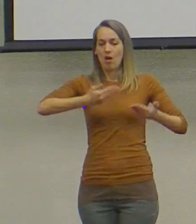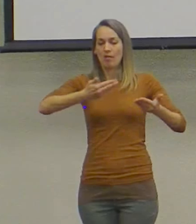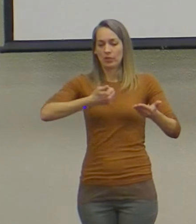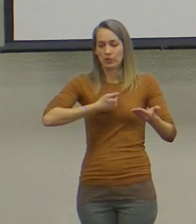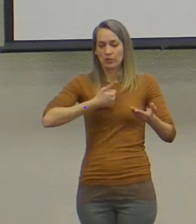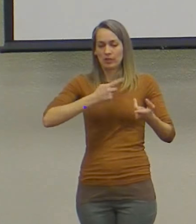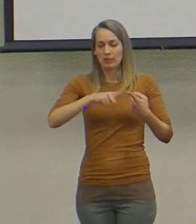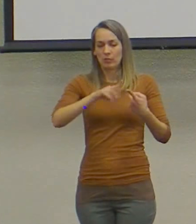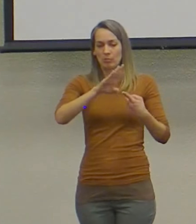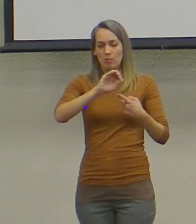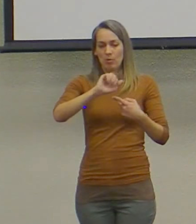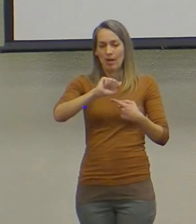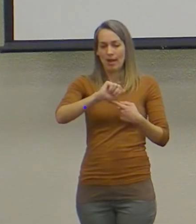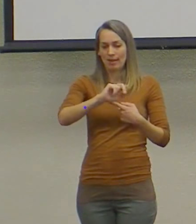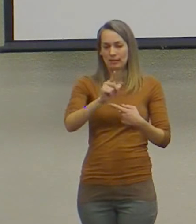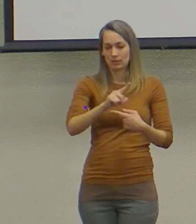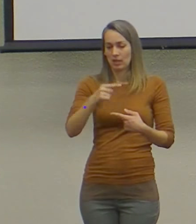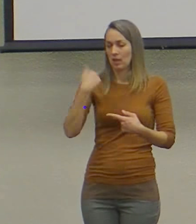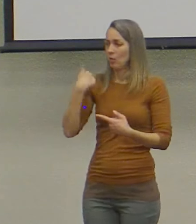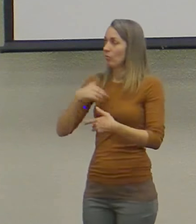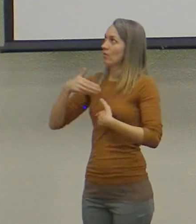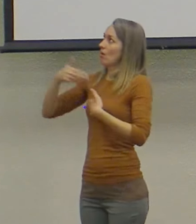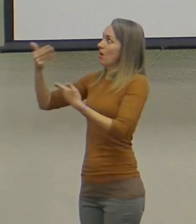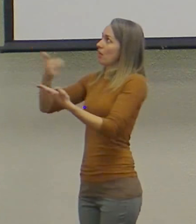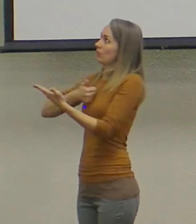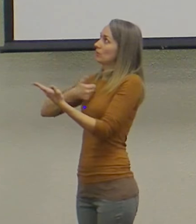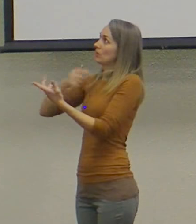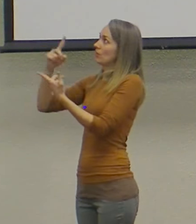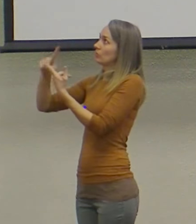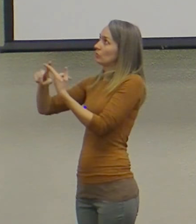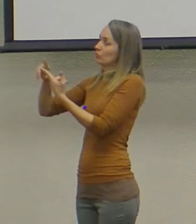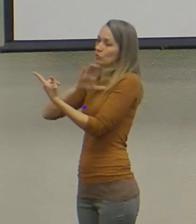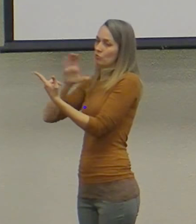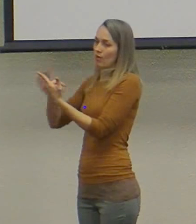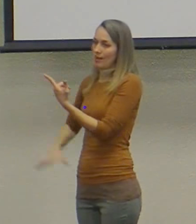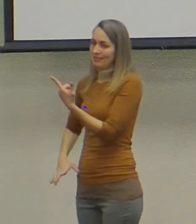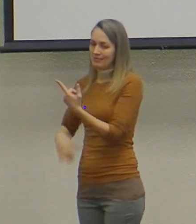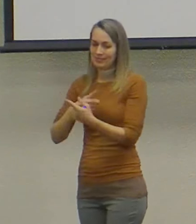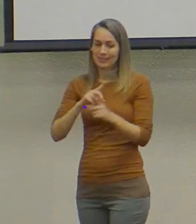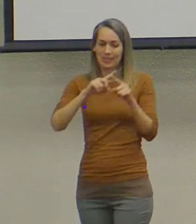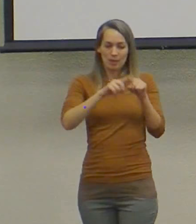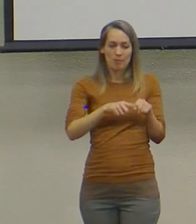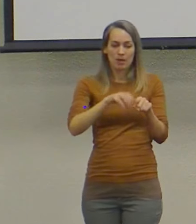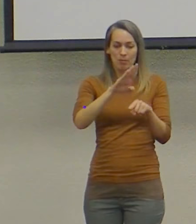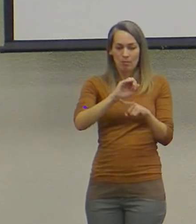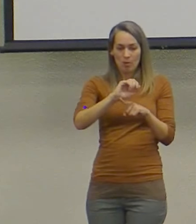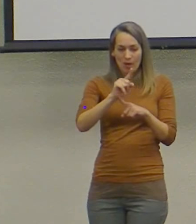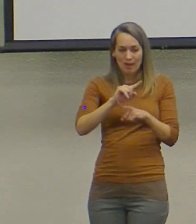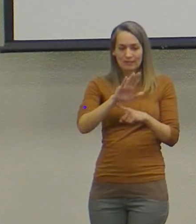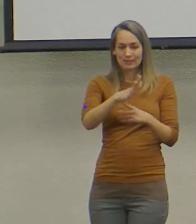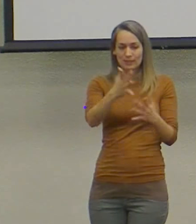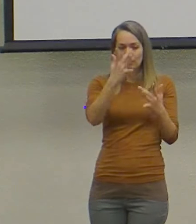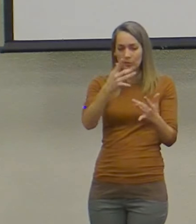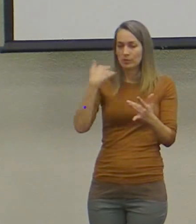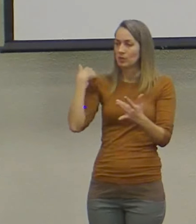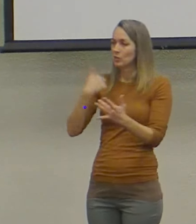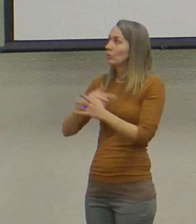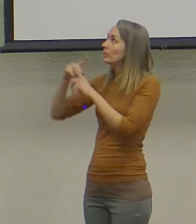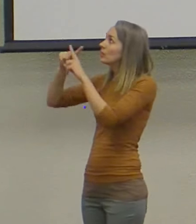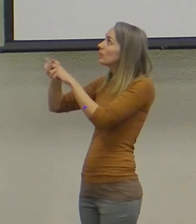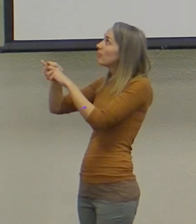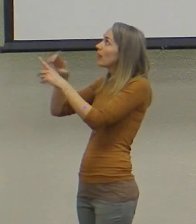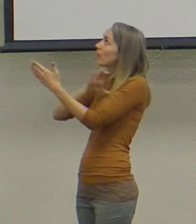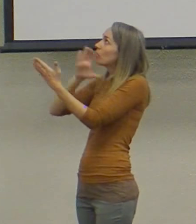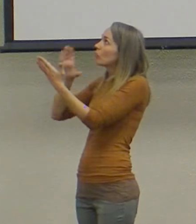Christ. She's dependent upon Boaz's mercy. We are dependent upon Christ's mercy. She is being